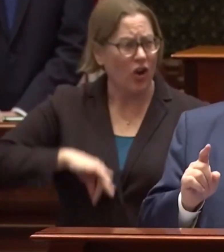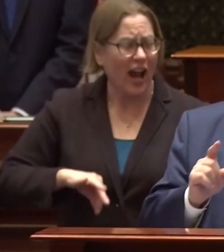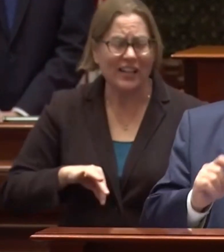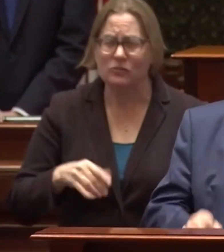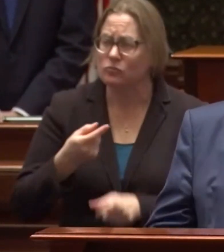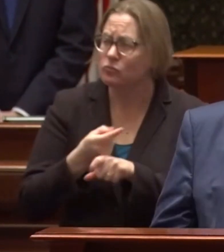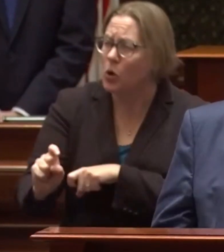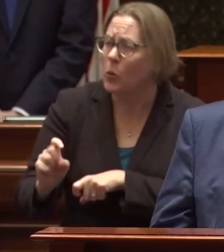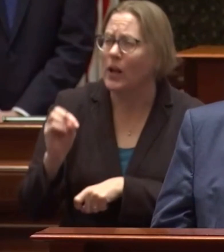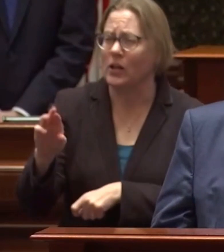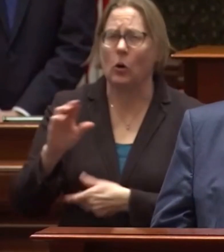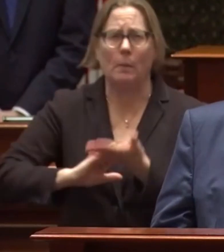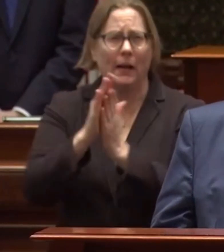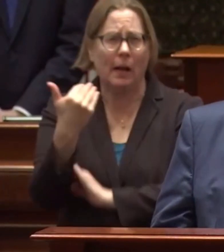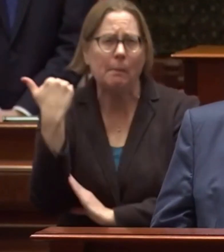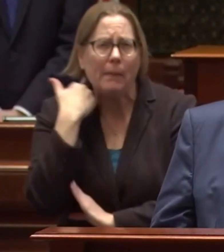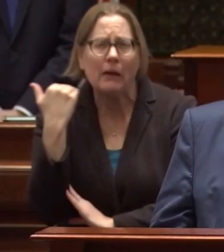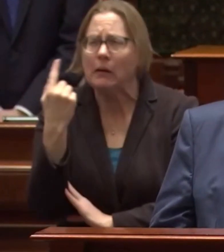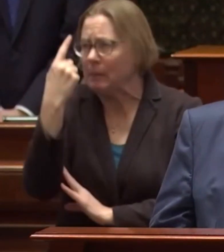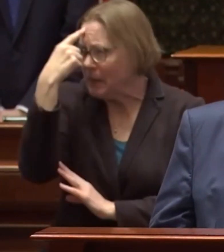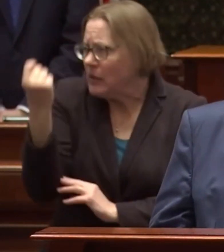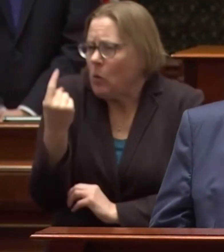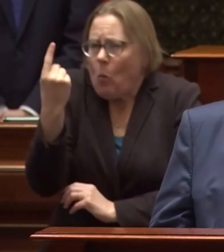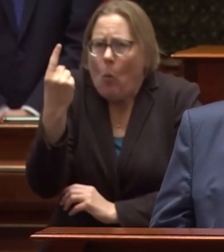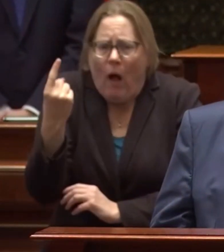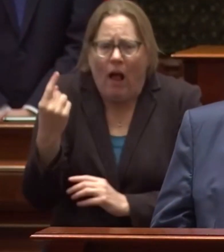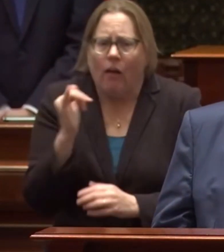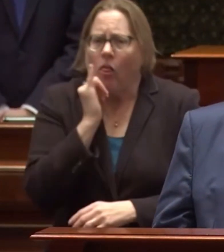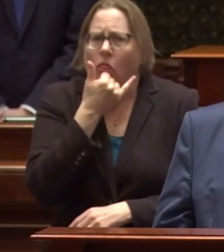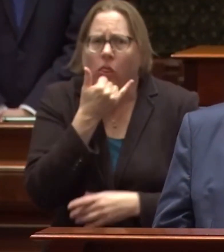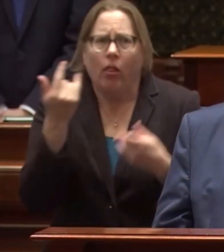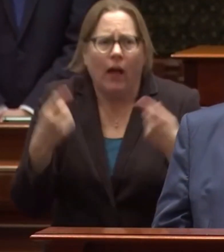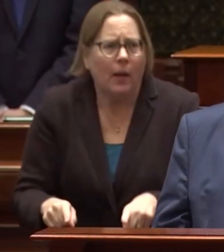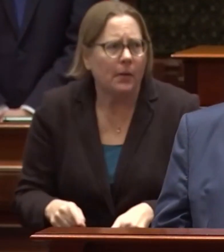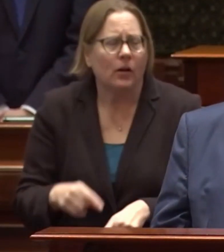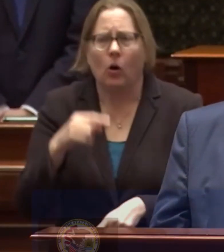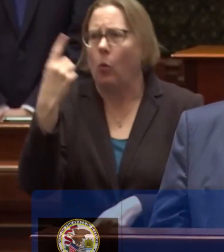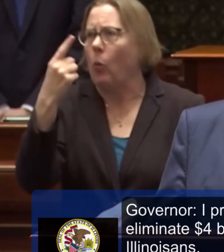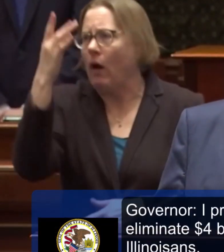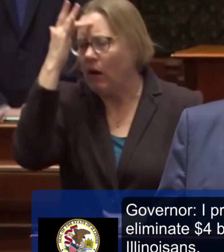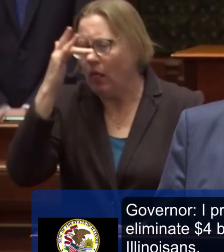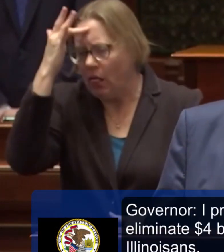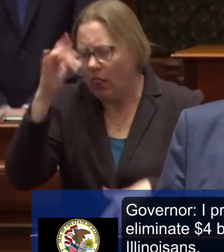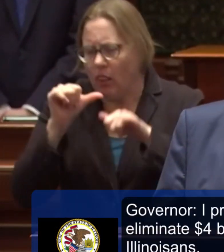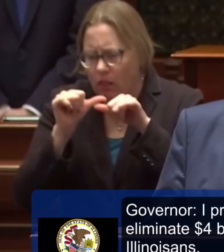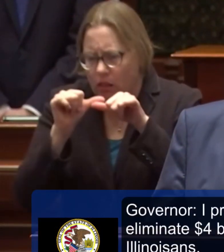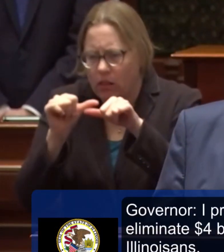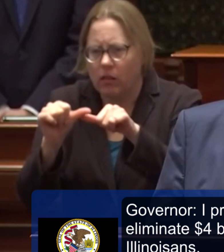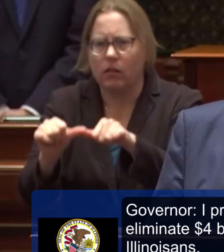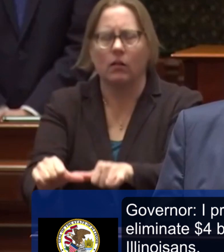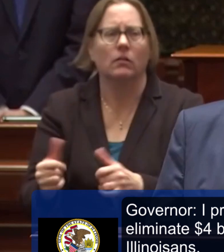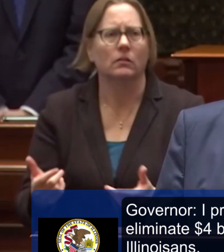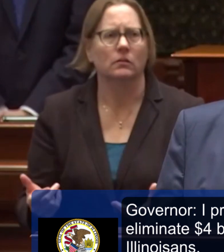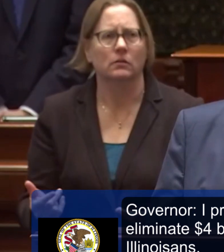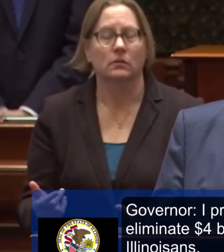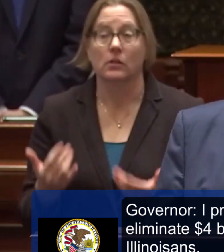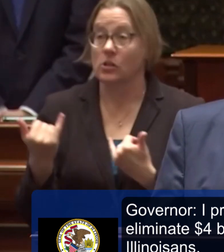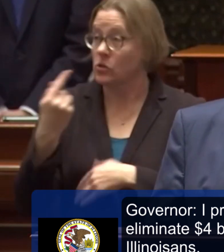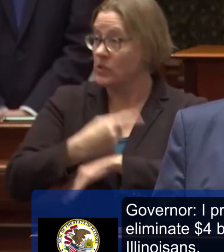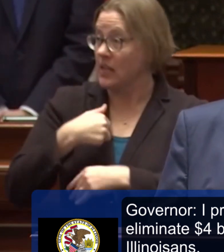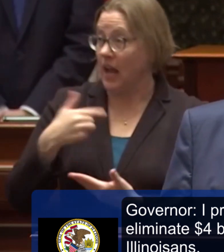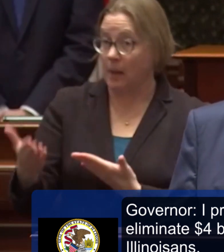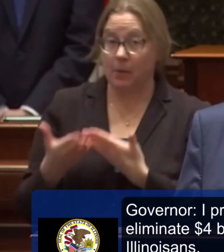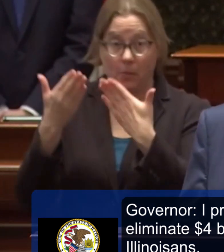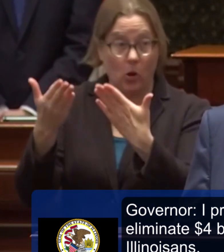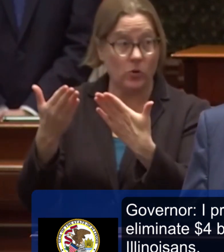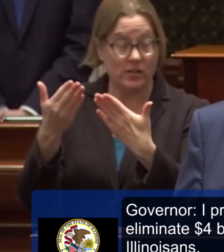they had one unexpected accident or one prolonged illness. So today, I propose that over the